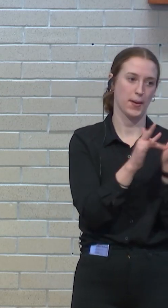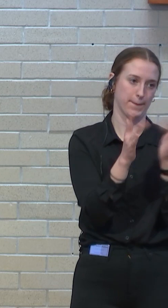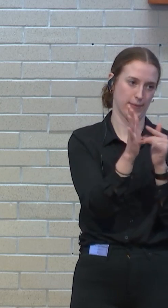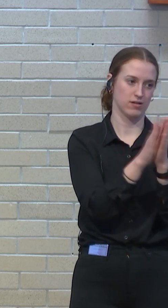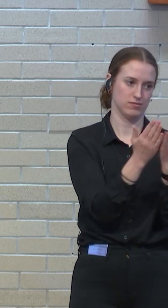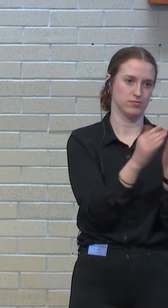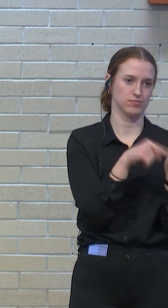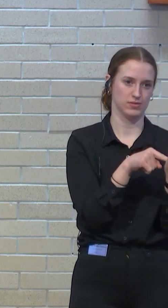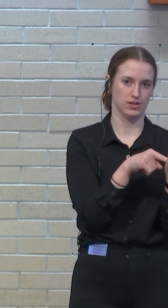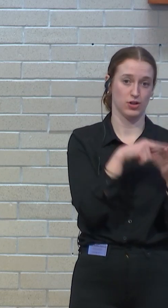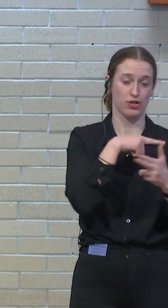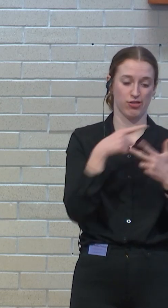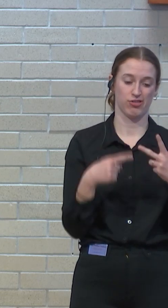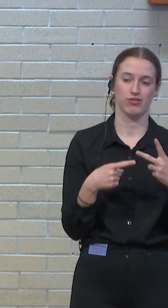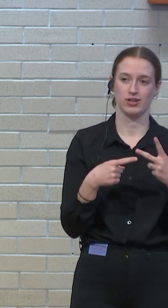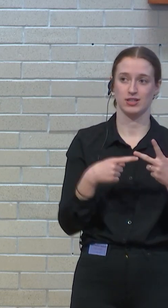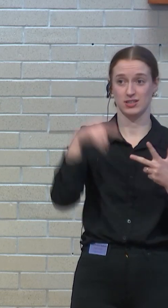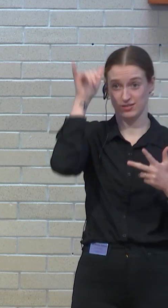that is?